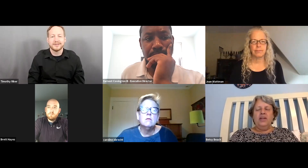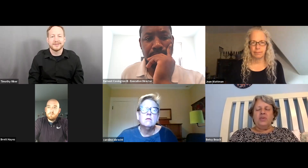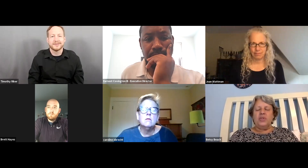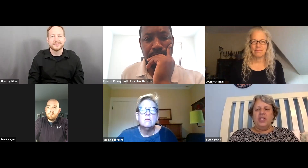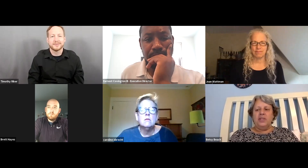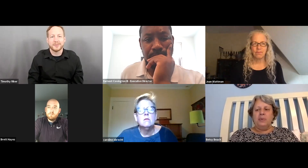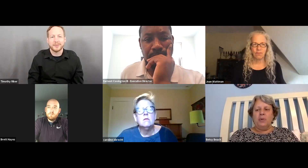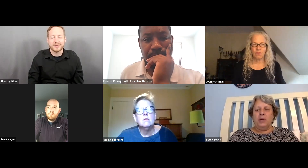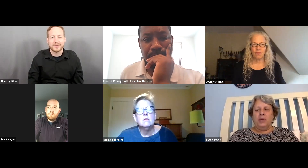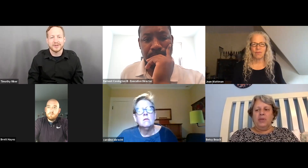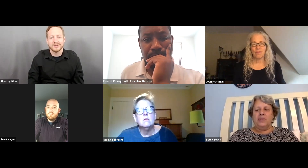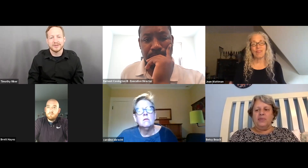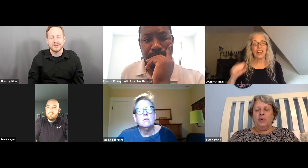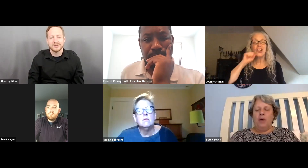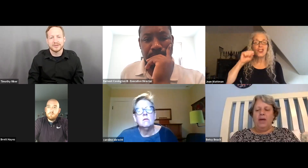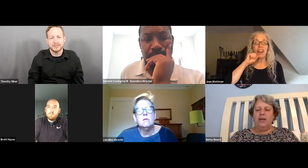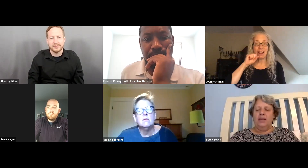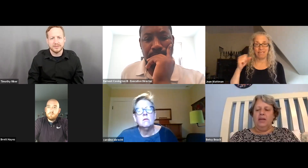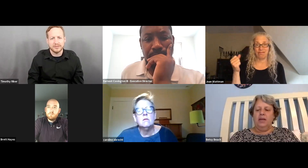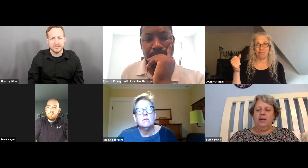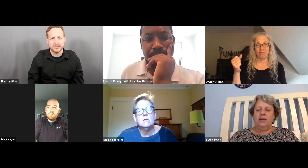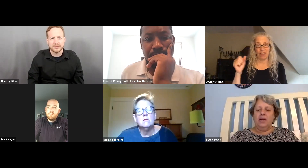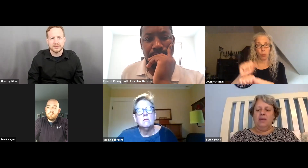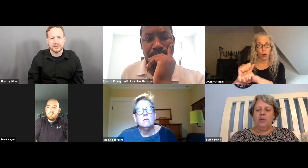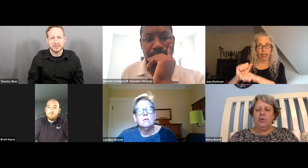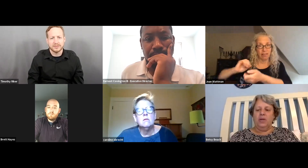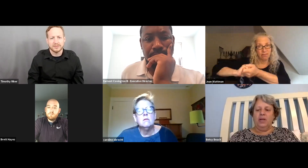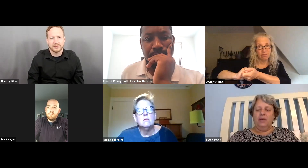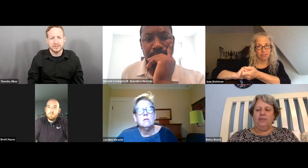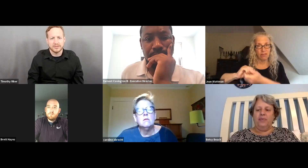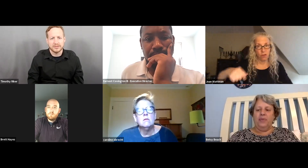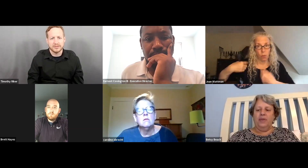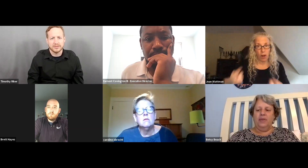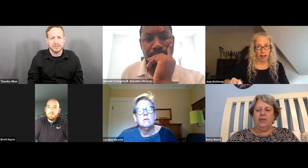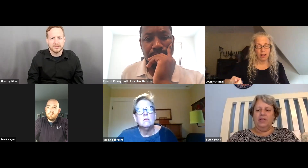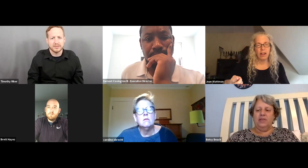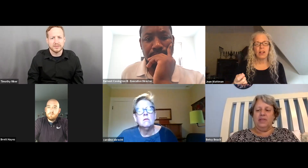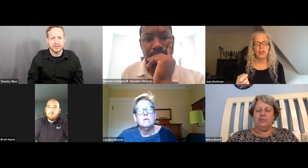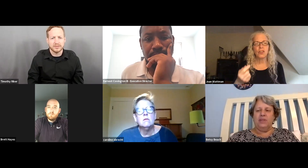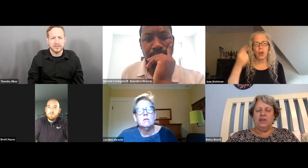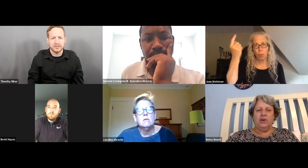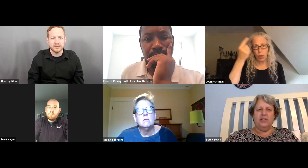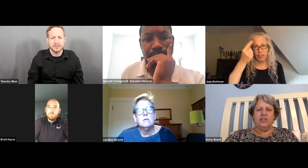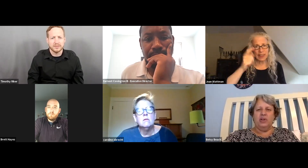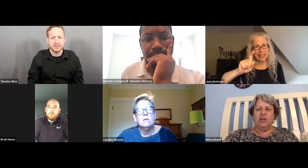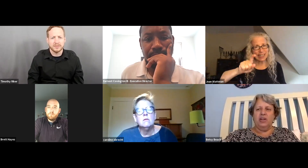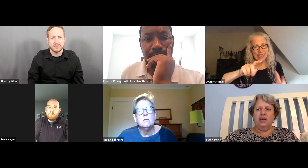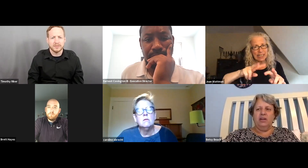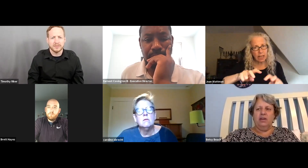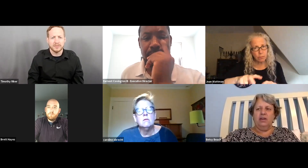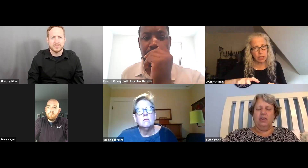I know Shane's been working with us for a while, and I'm wondering if the needs assessment has already